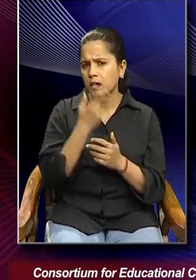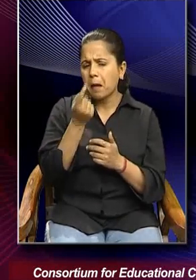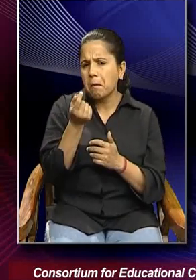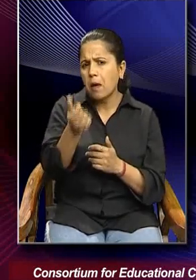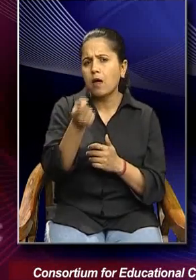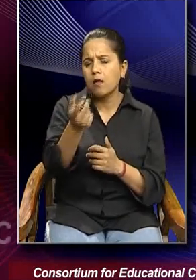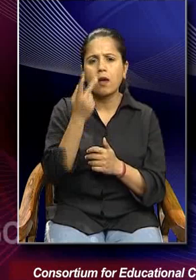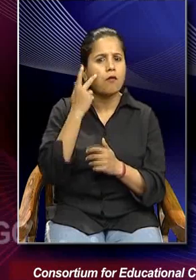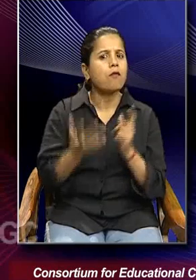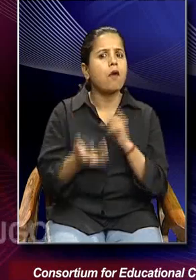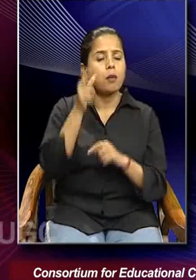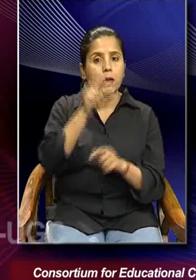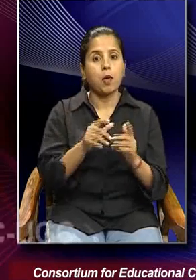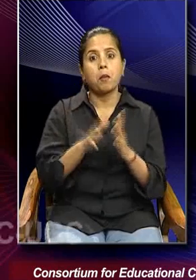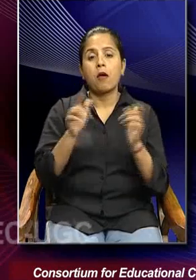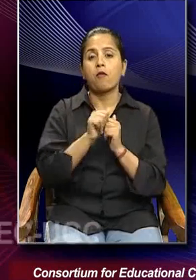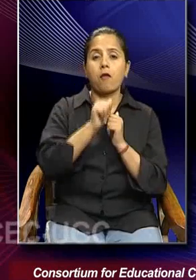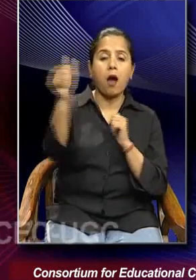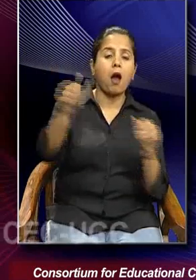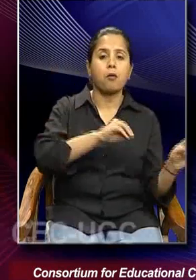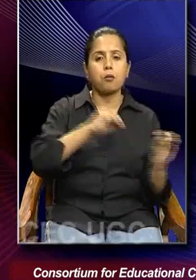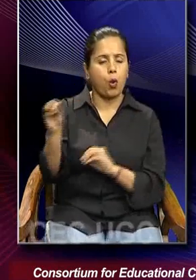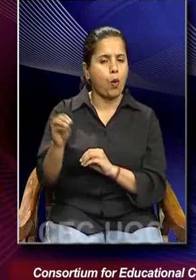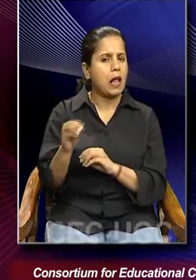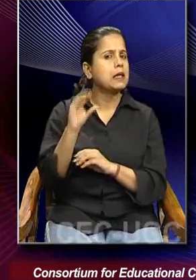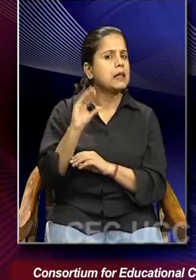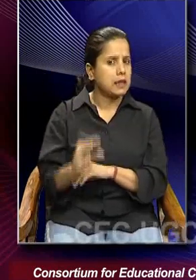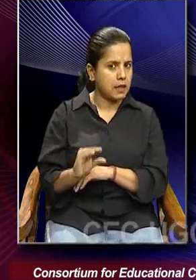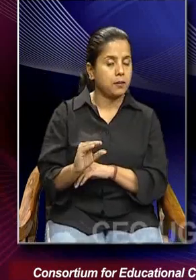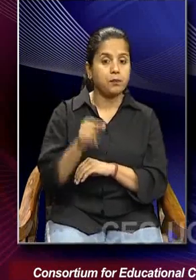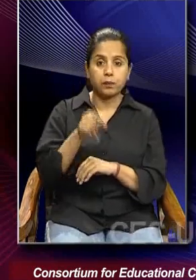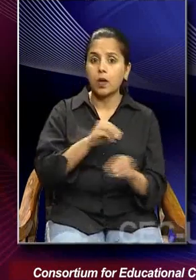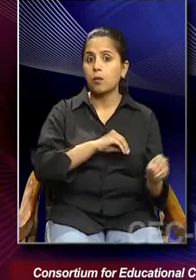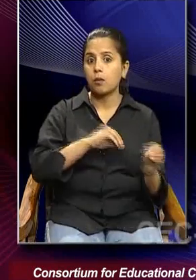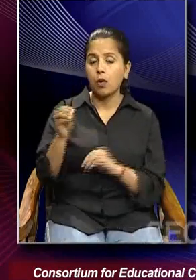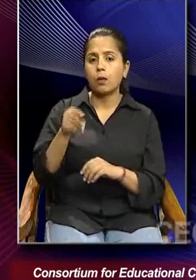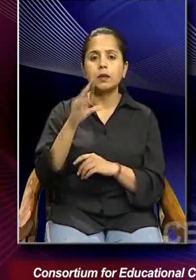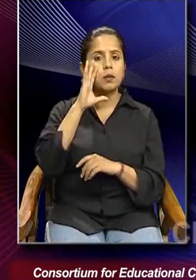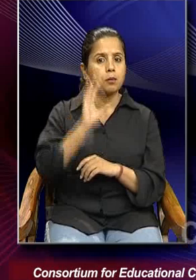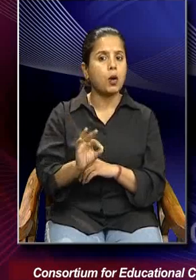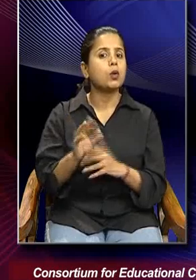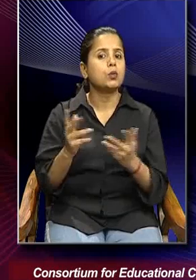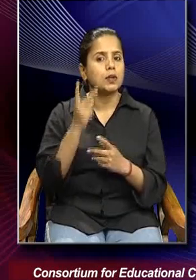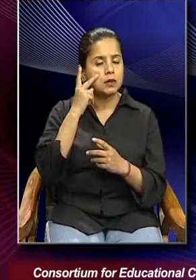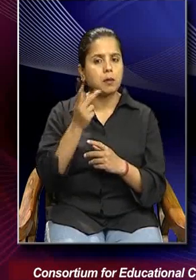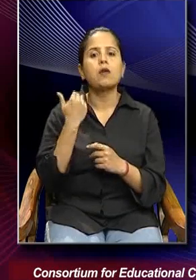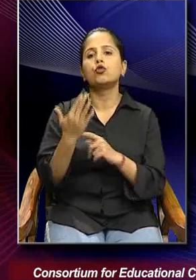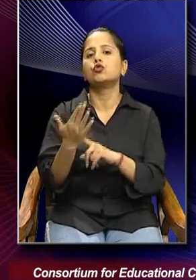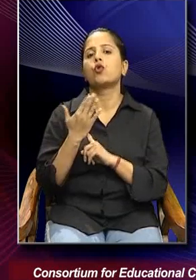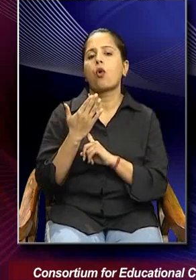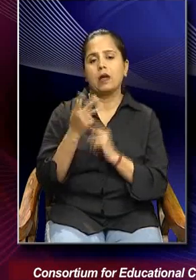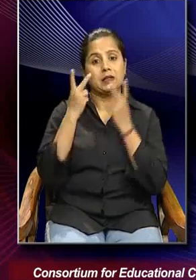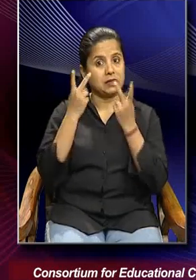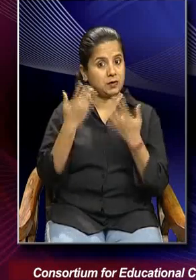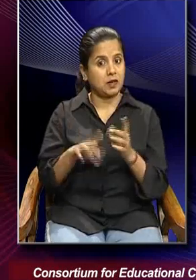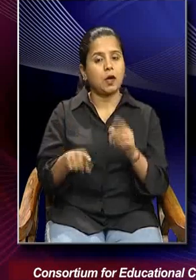people making large distance migration. So therefore migration essentially has been shown and observed to